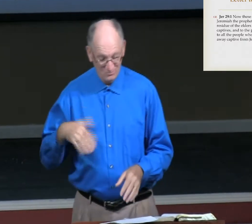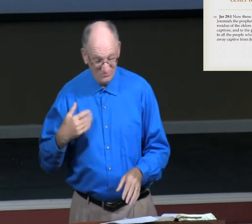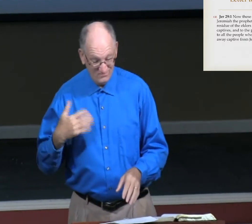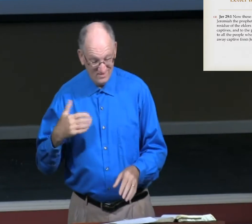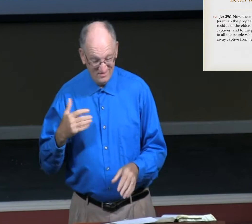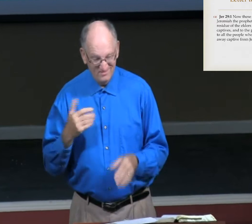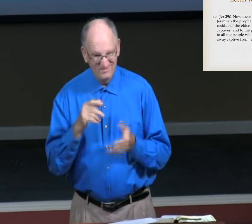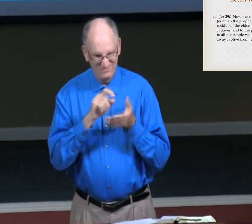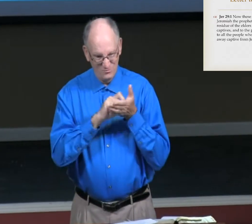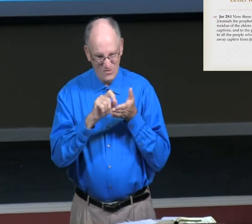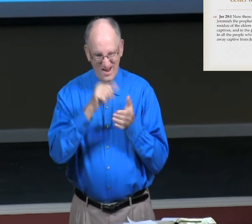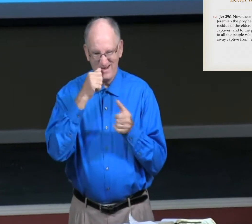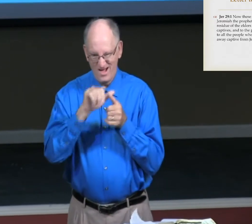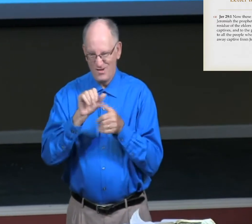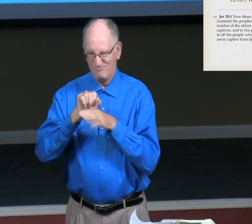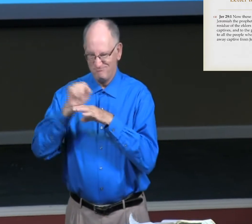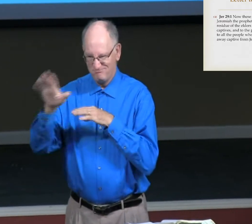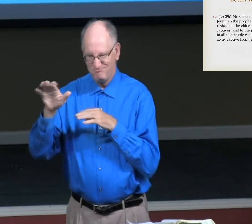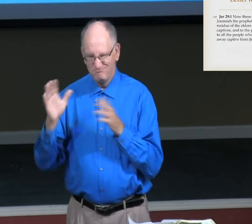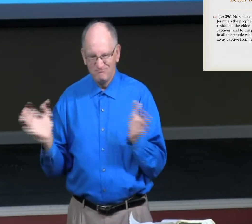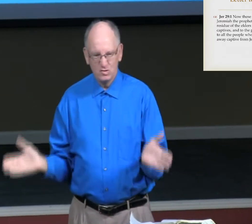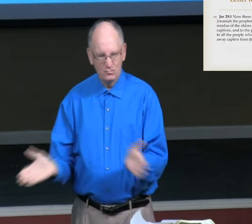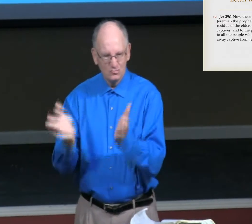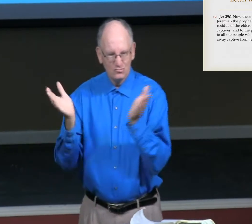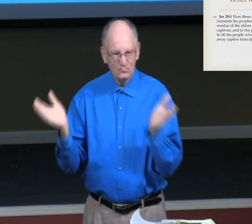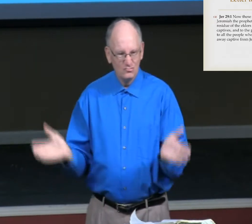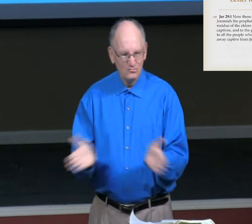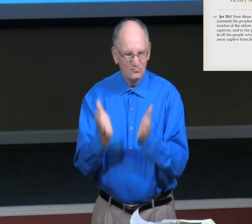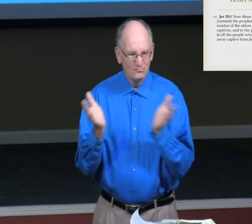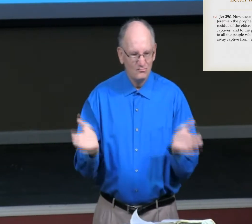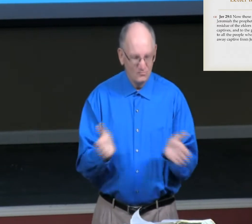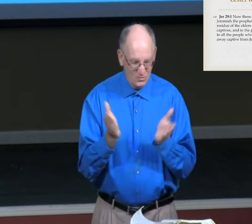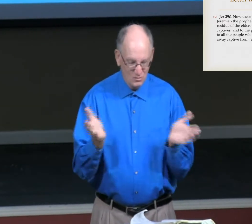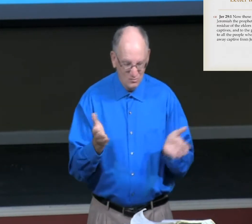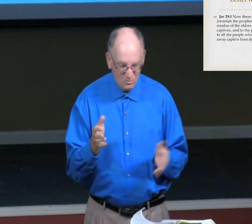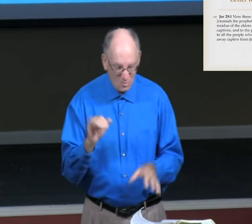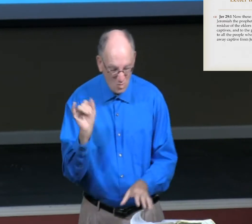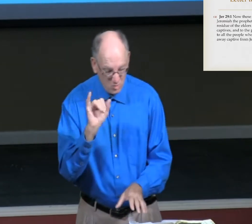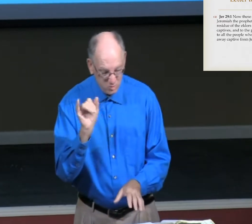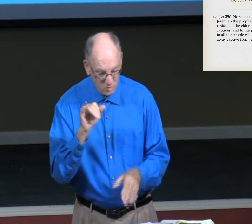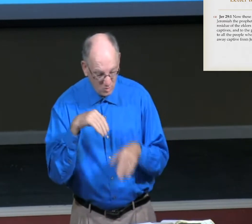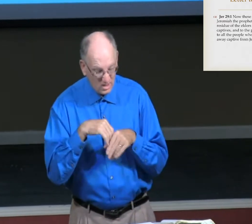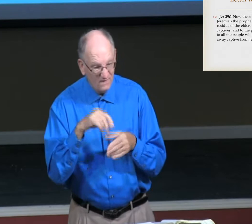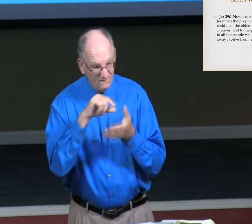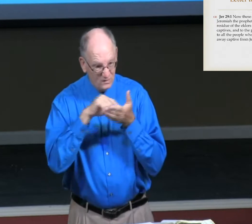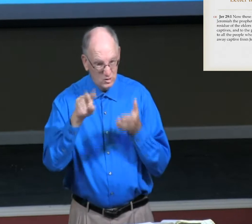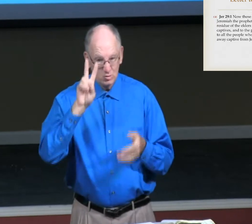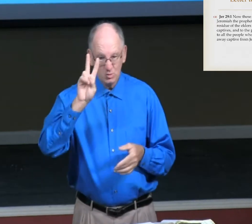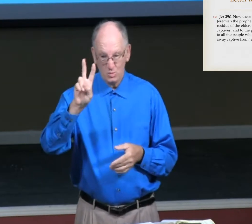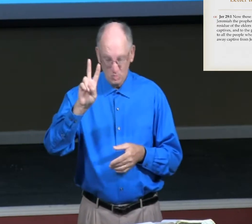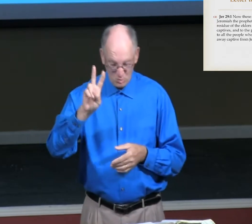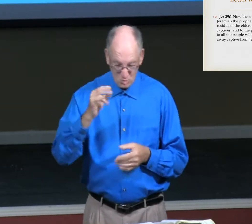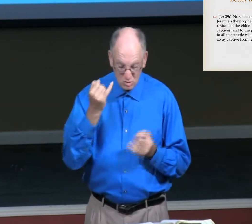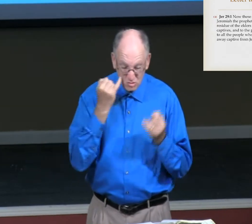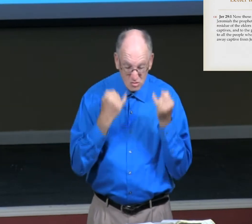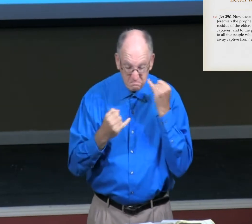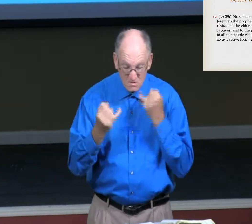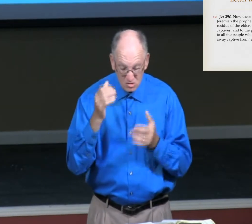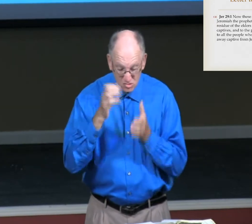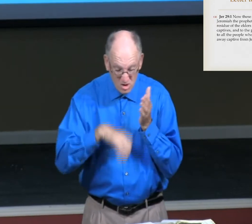well. And so he wrote this letter and sent them to encourage them. If we look at verse